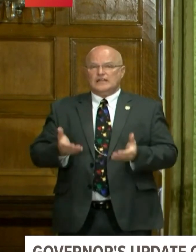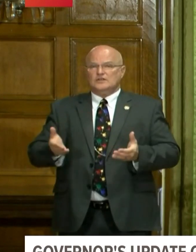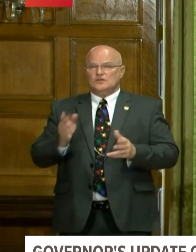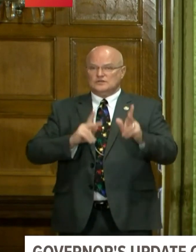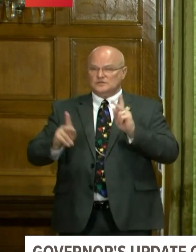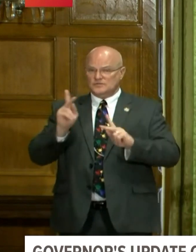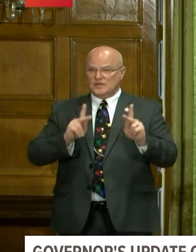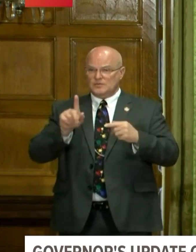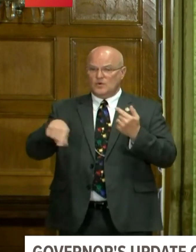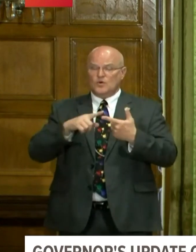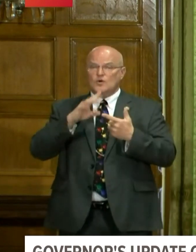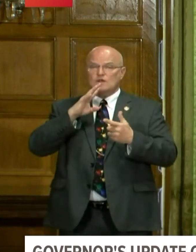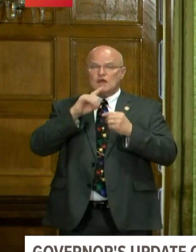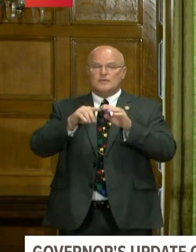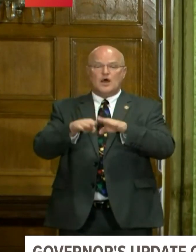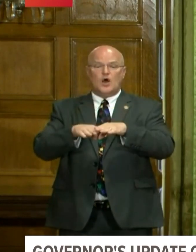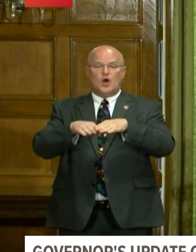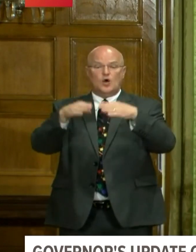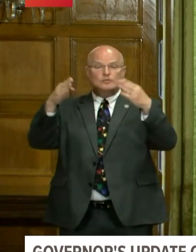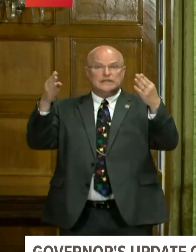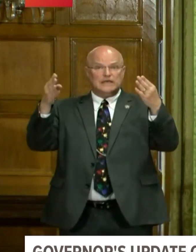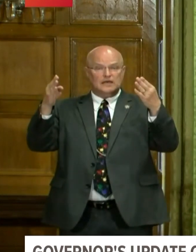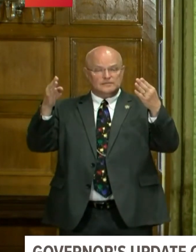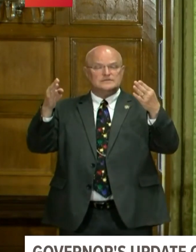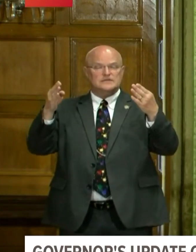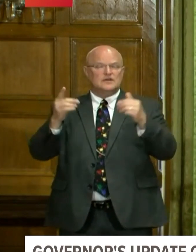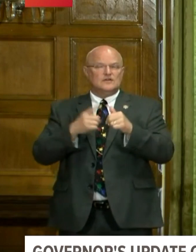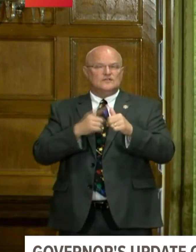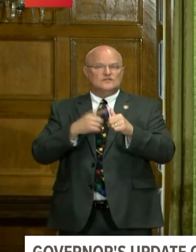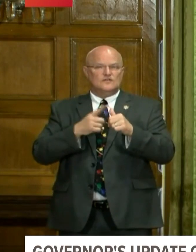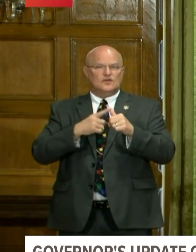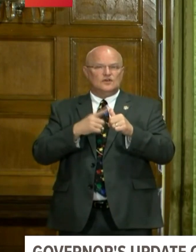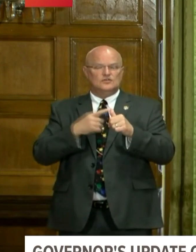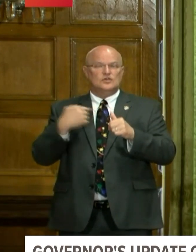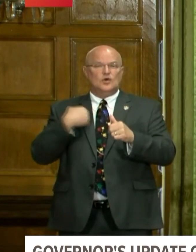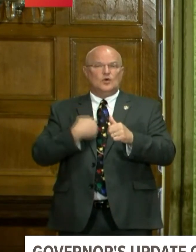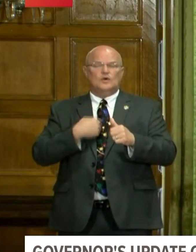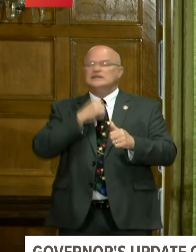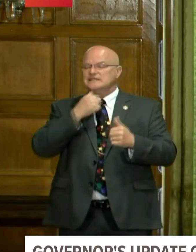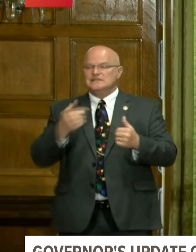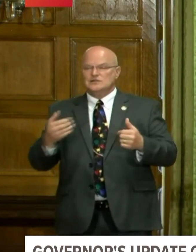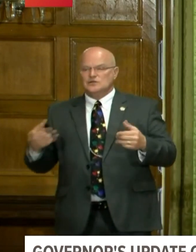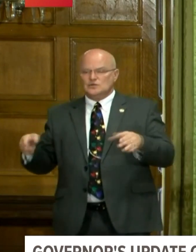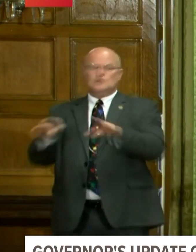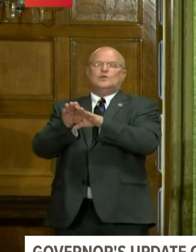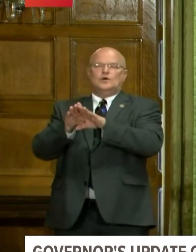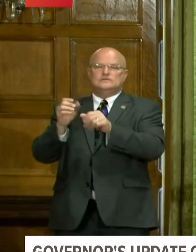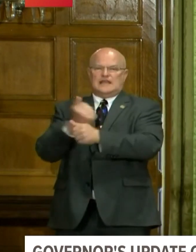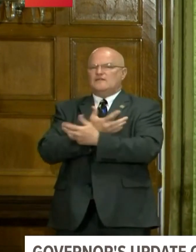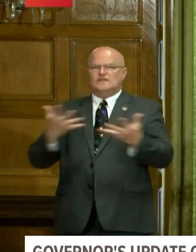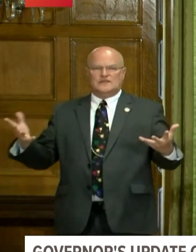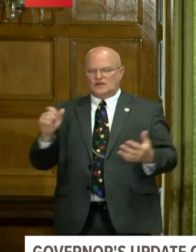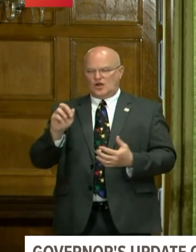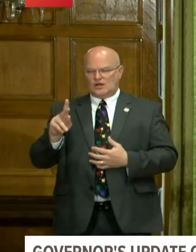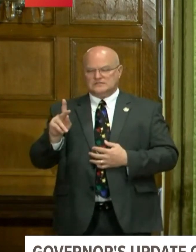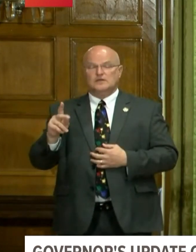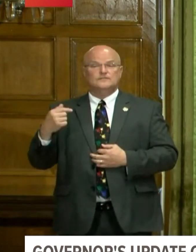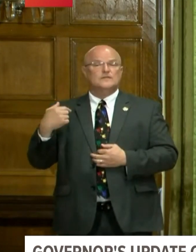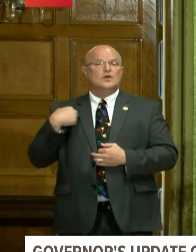encourage everybody, when we talk about opening up, first, we didn't close everything down in Arkansas. We've